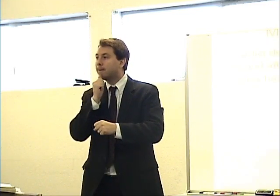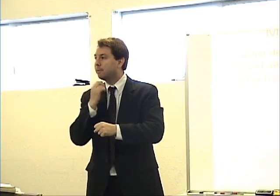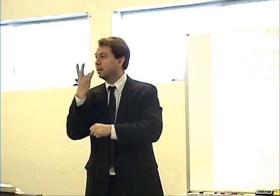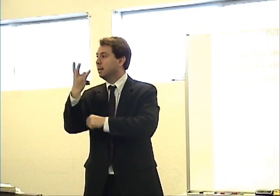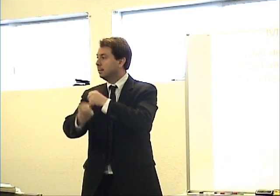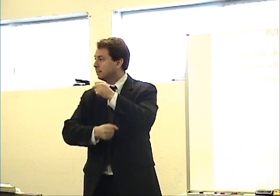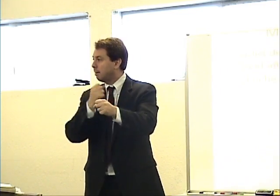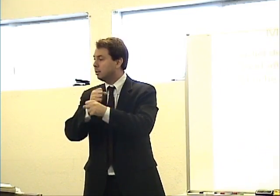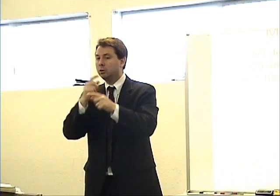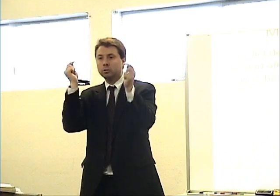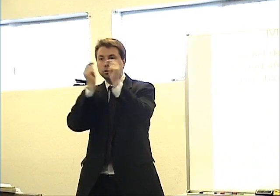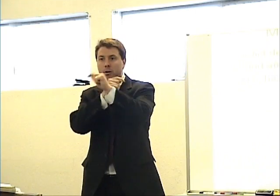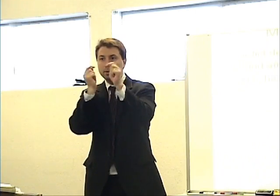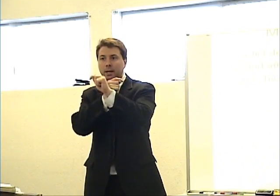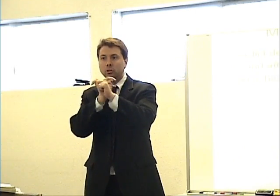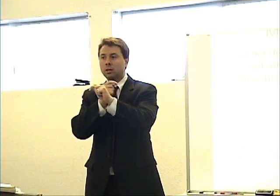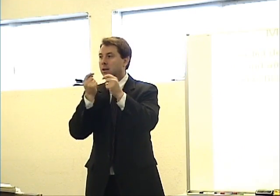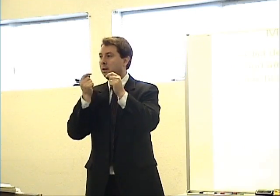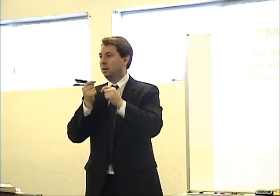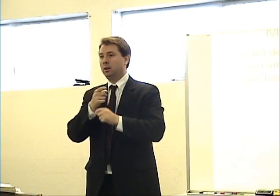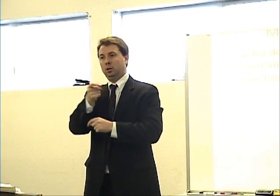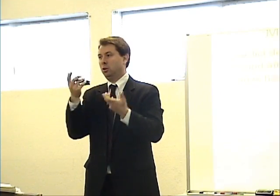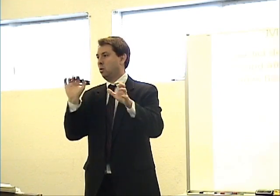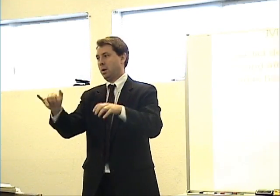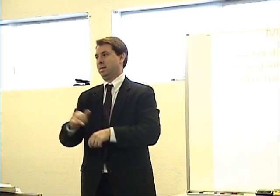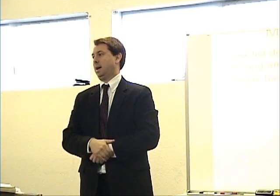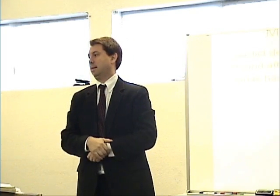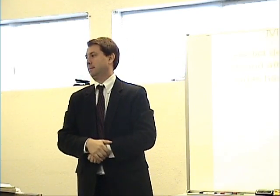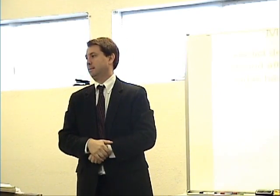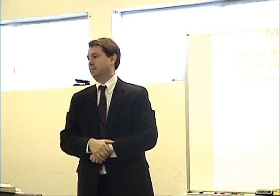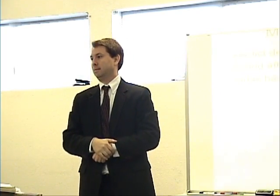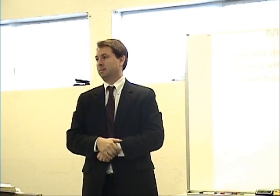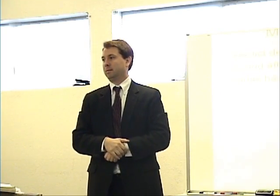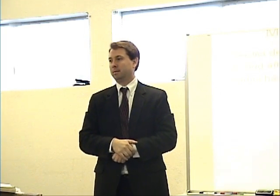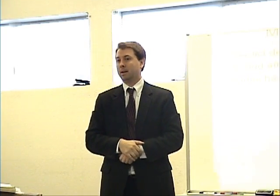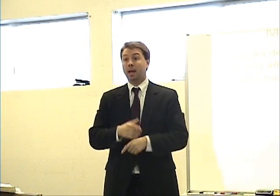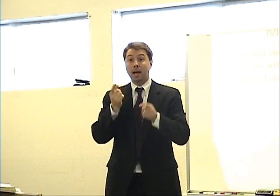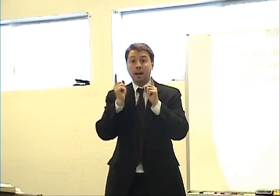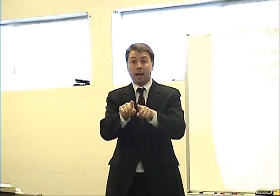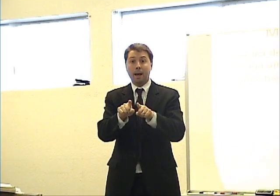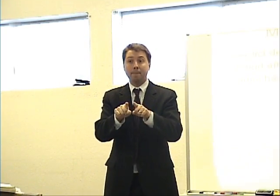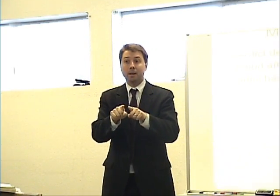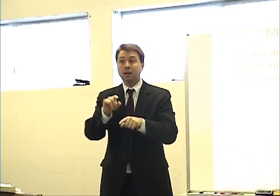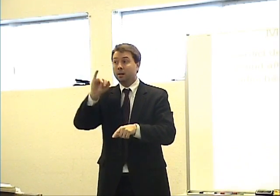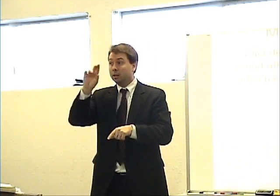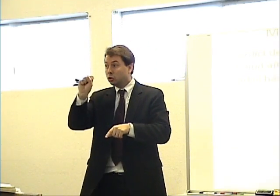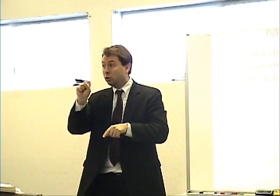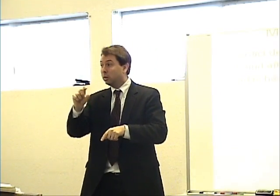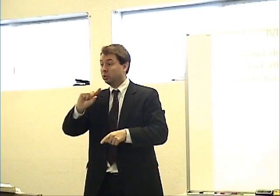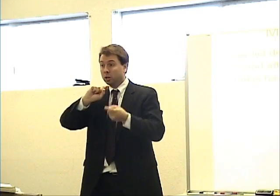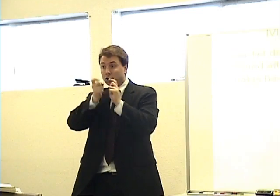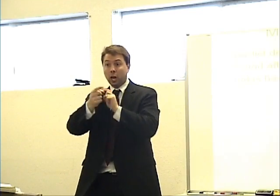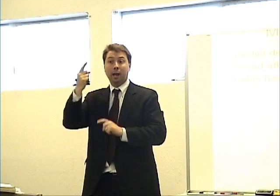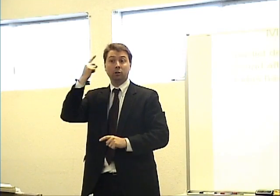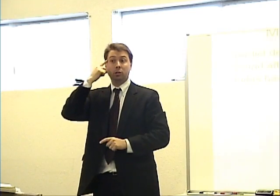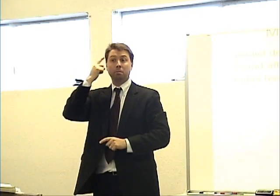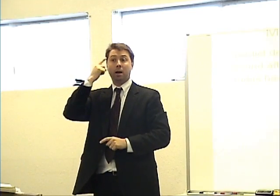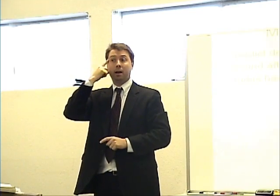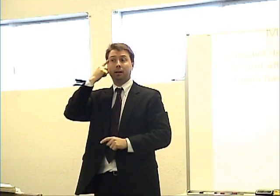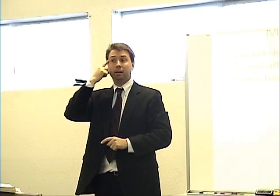suffering, 7 years of tribulation. You don't want that. And it happened that Judas changed his mind.